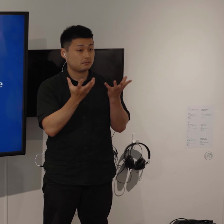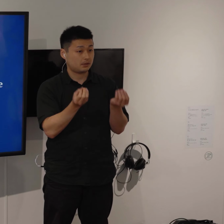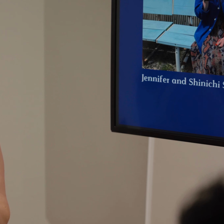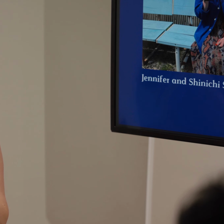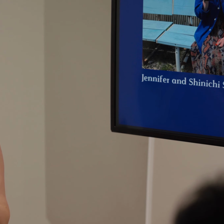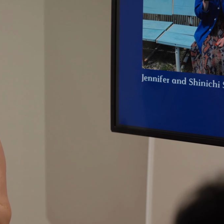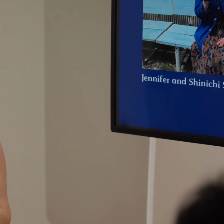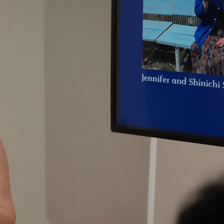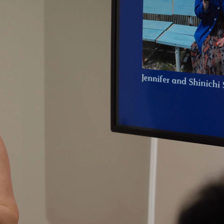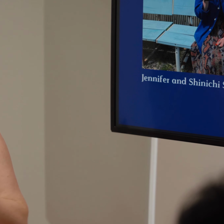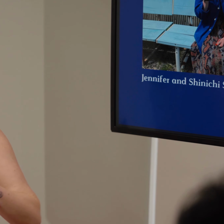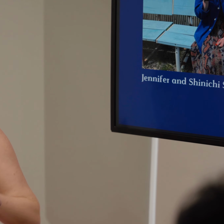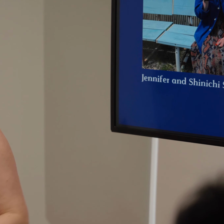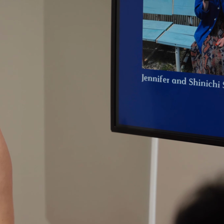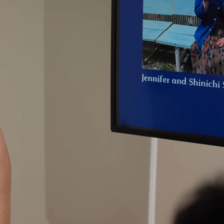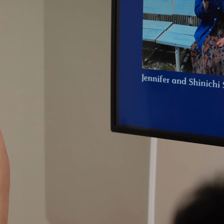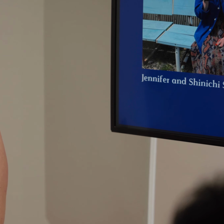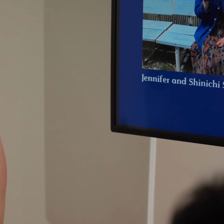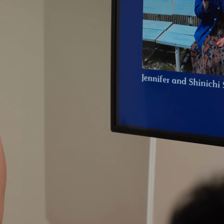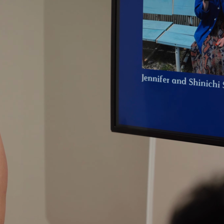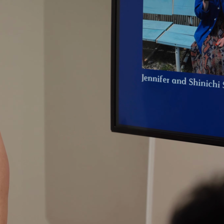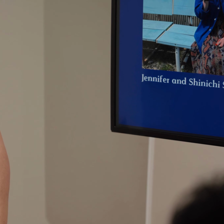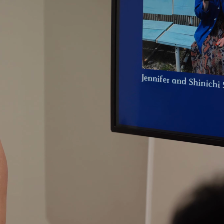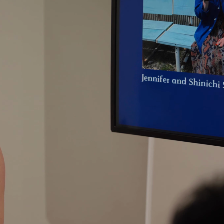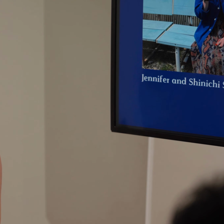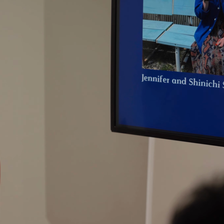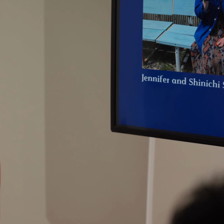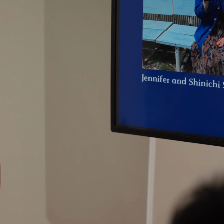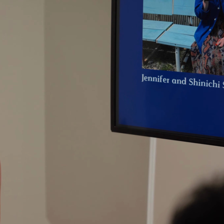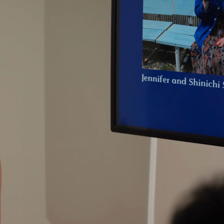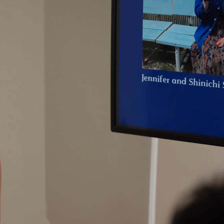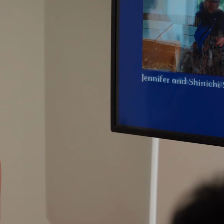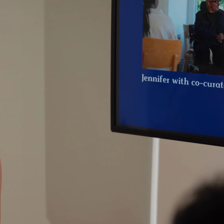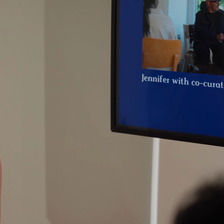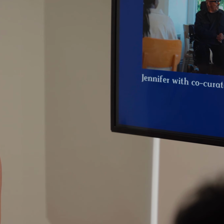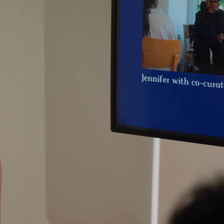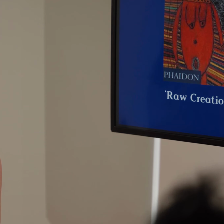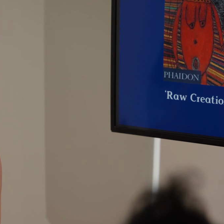I'll start the sentence again, I went off track. When I was doing my degree, I found this book,